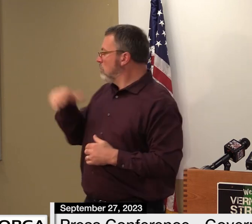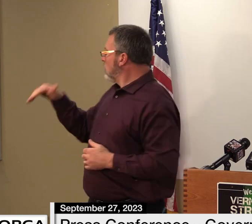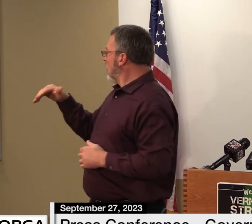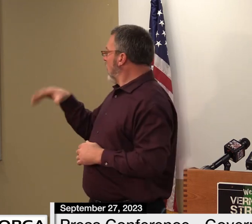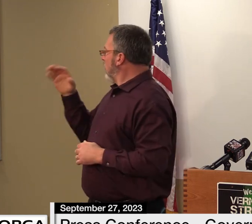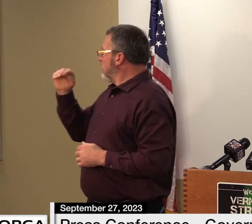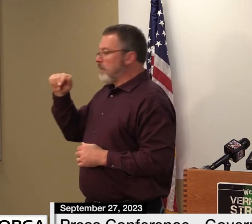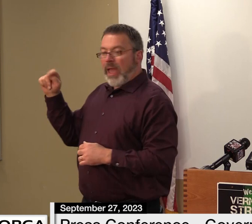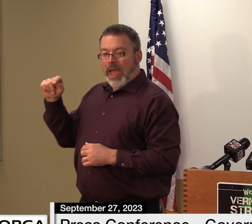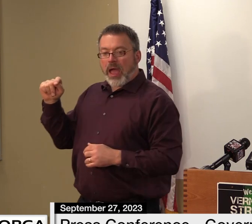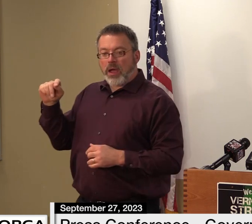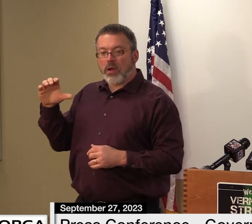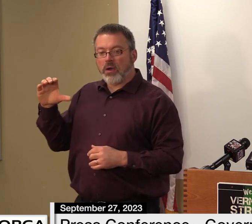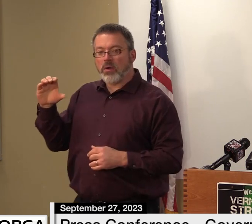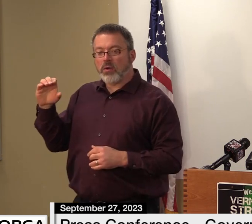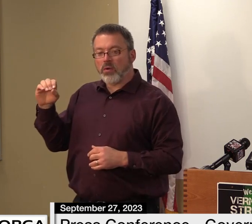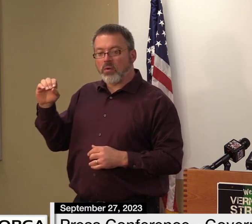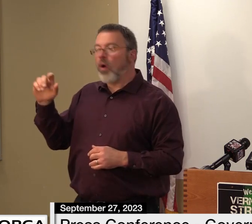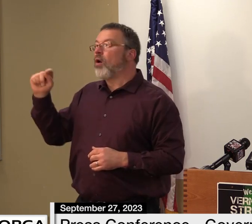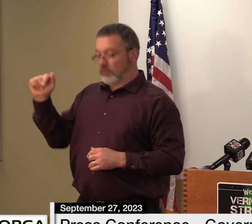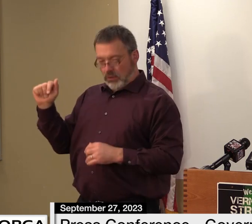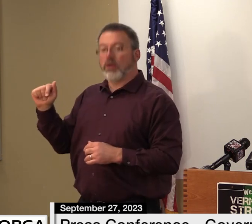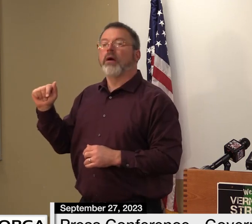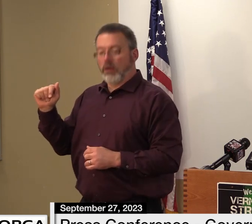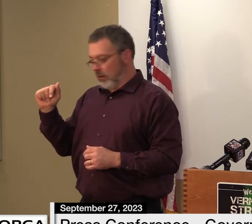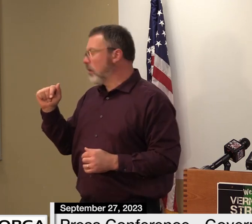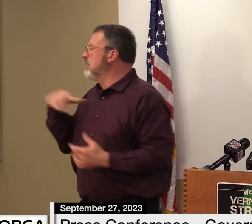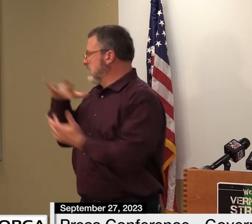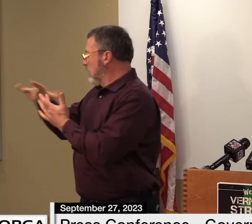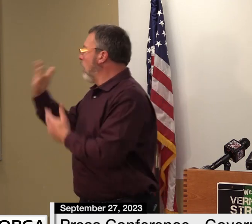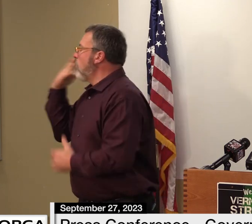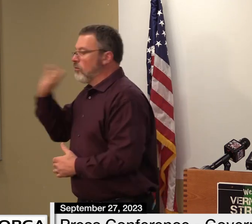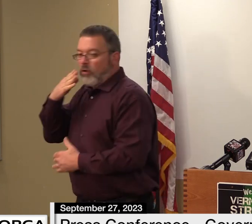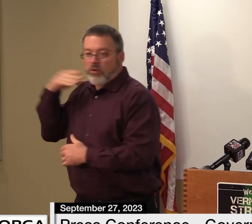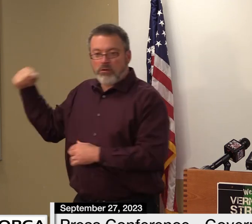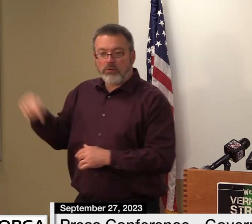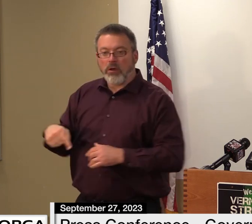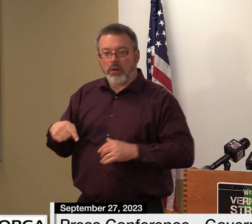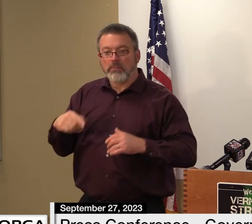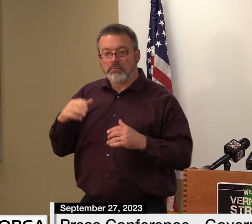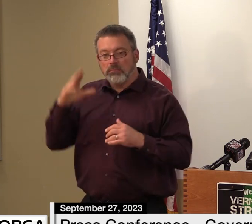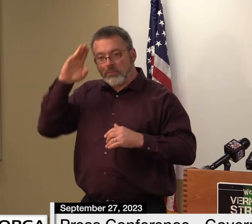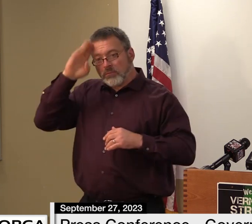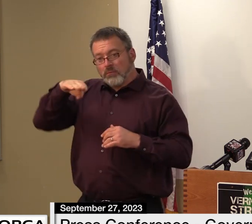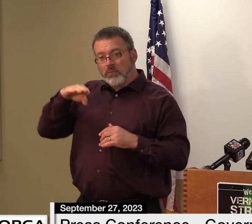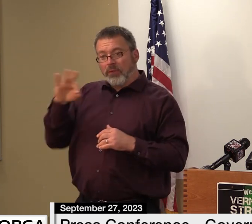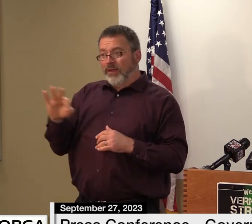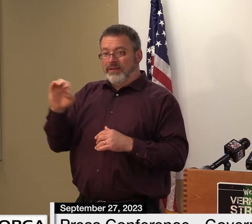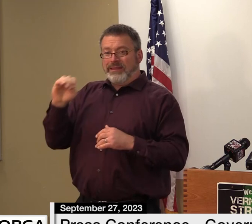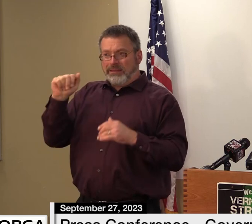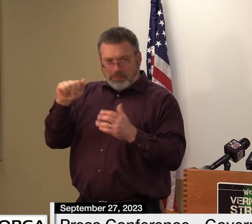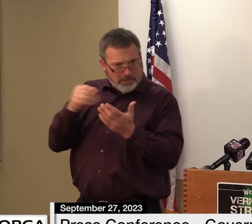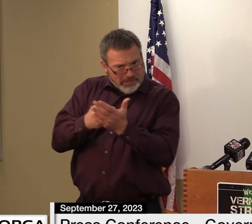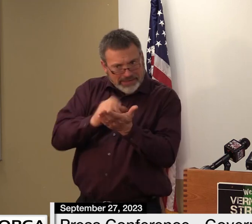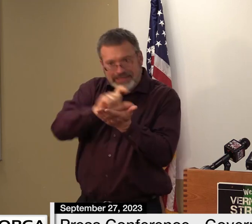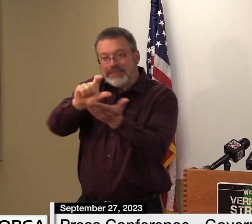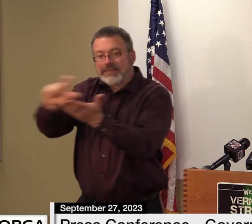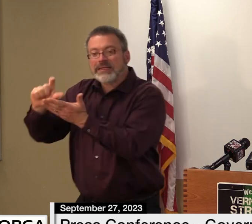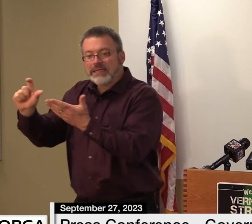his teamwork on this. But even after the FEMA awards, we know there are many financial